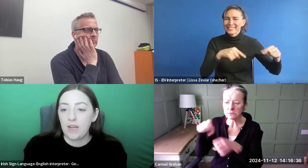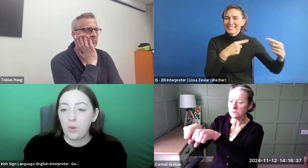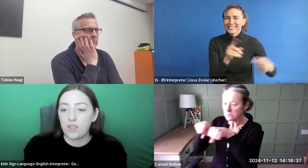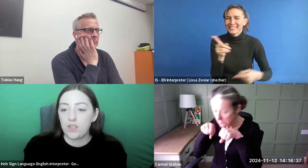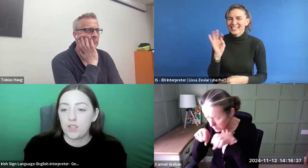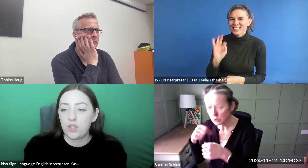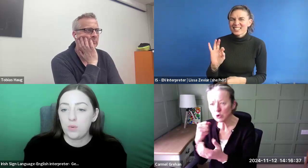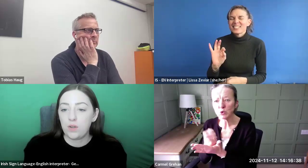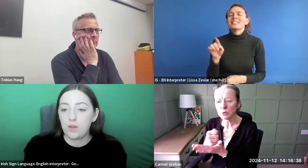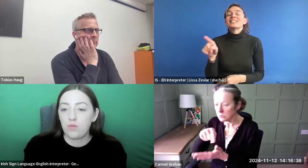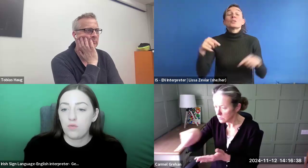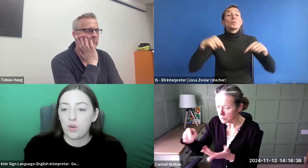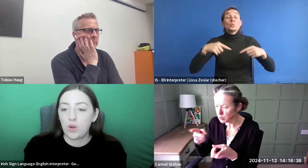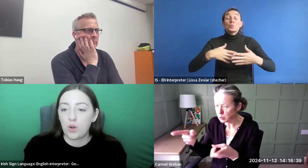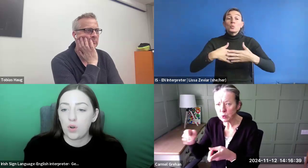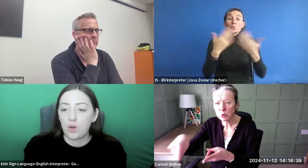I really wanted to